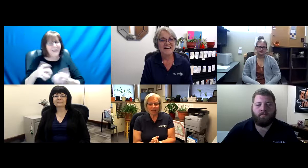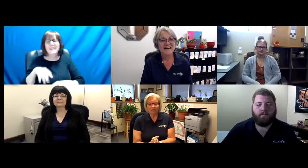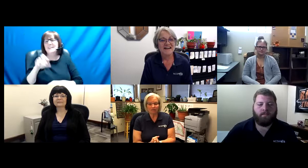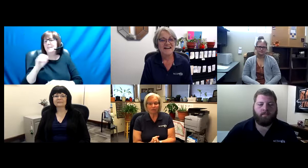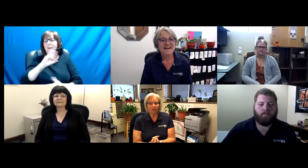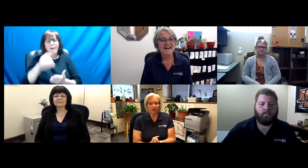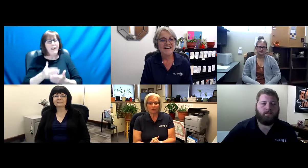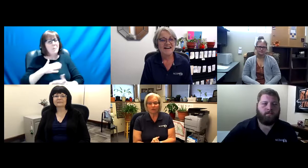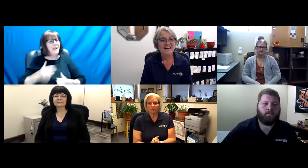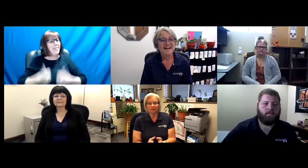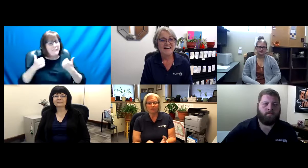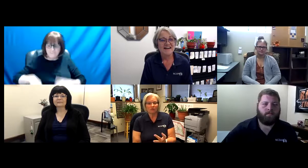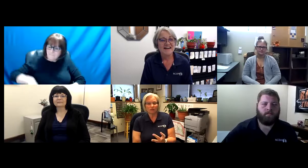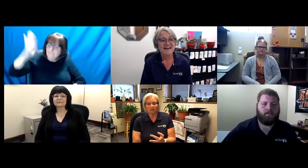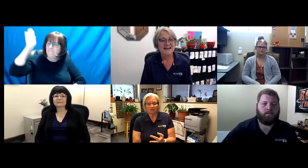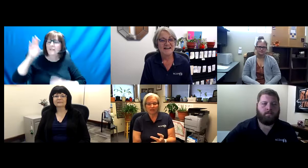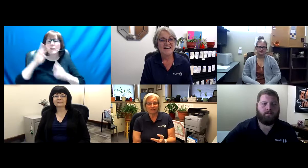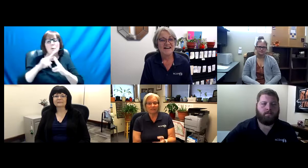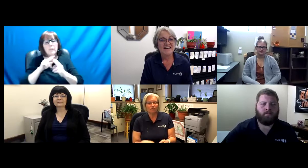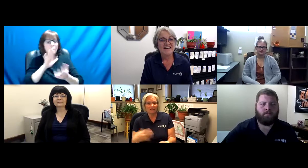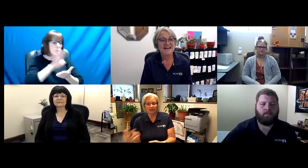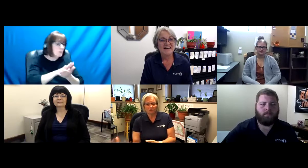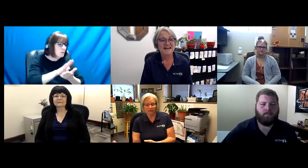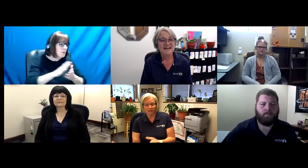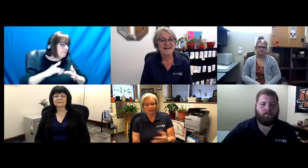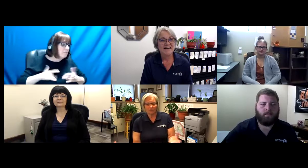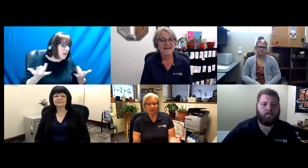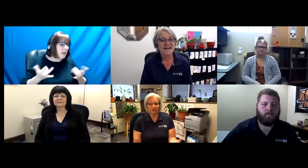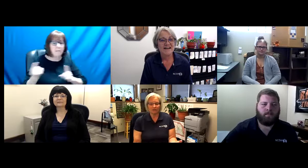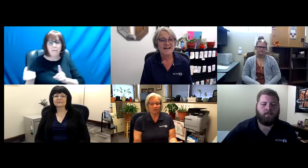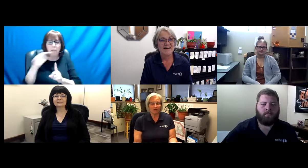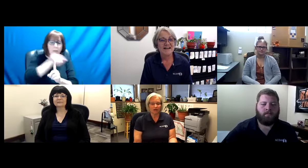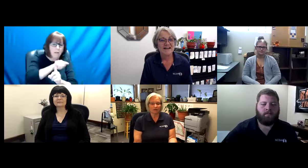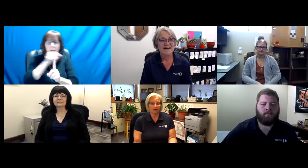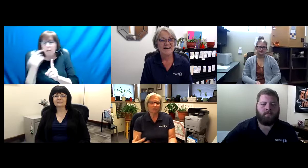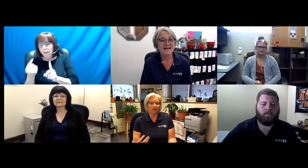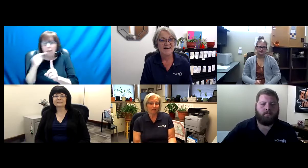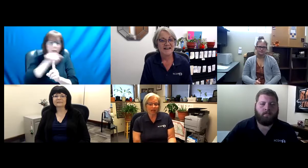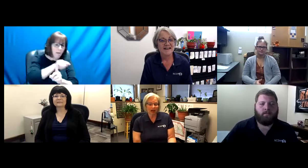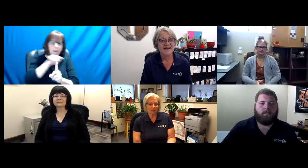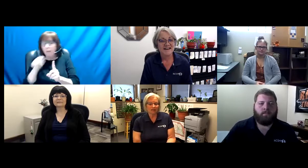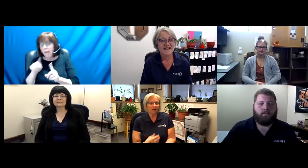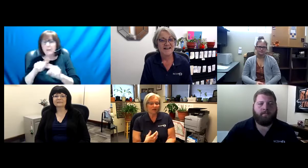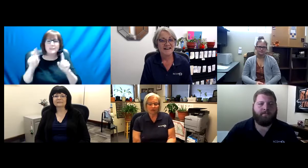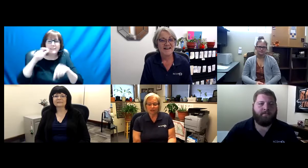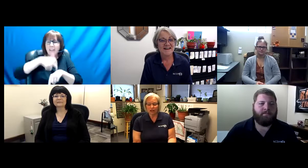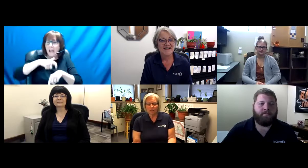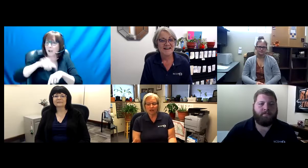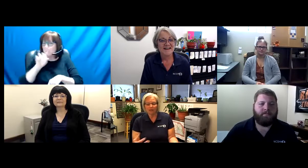I've grown up, whether it was school events, crossing over into other time zones to go to other towns, going shopping, coming